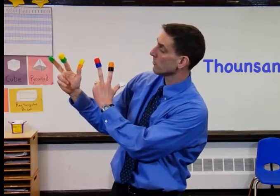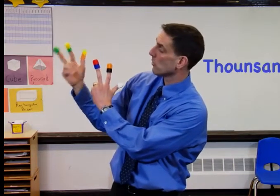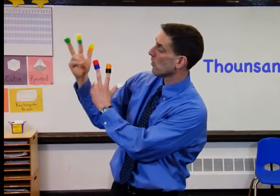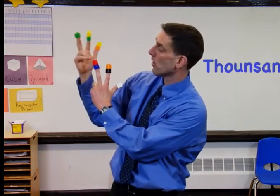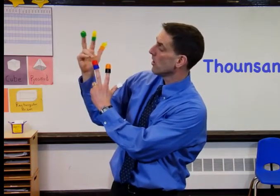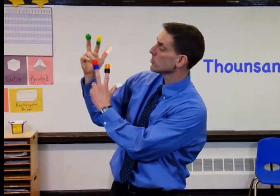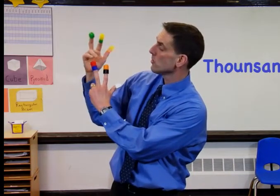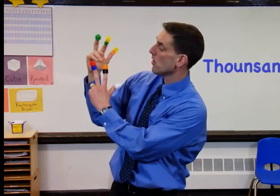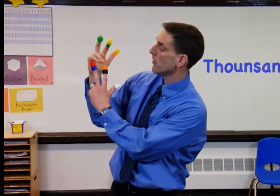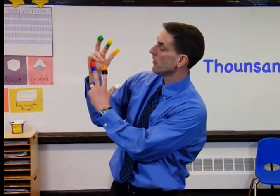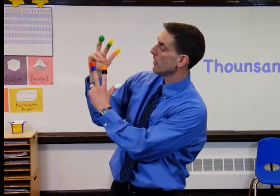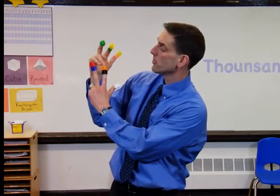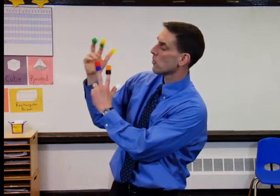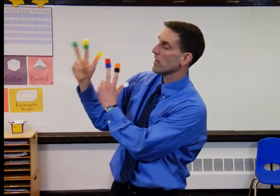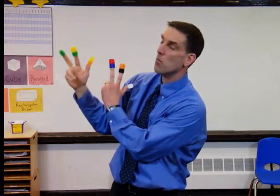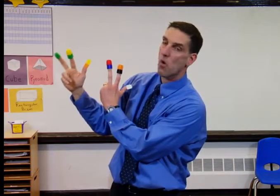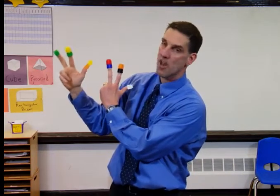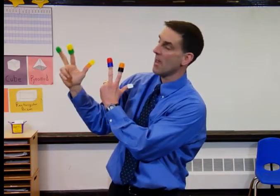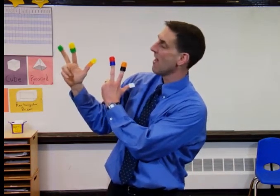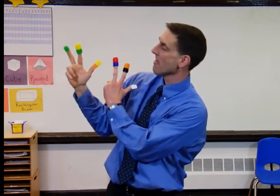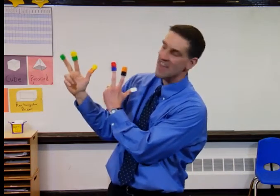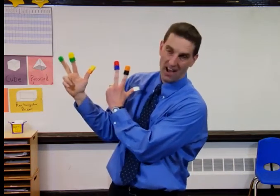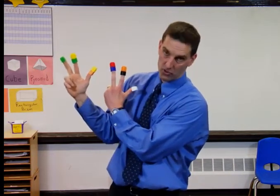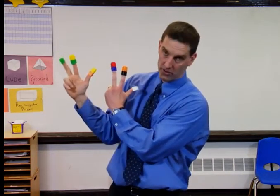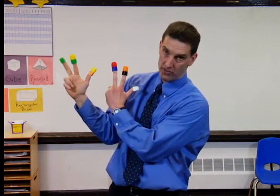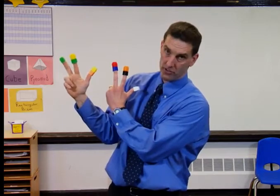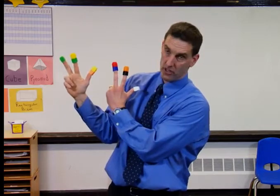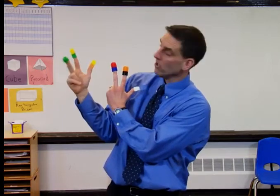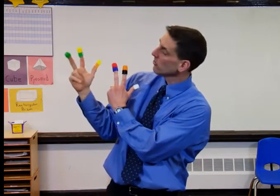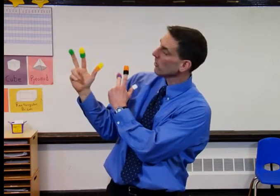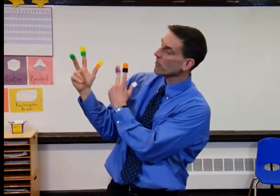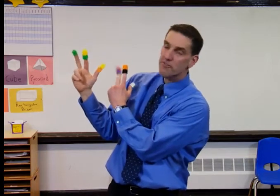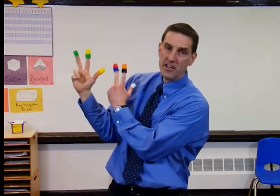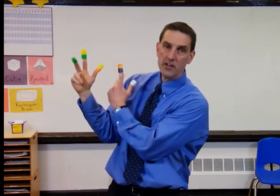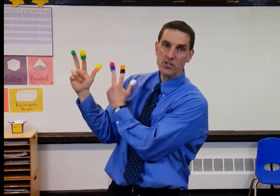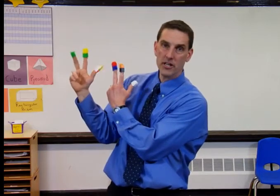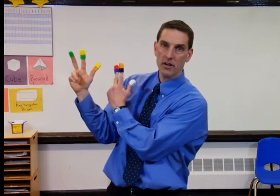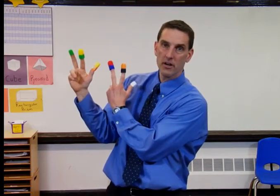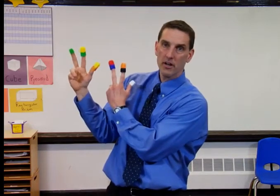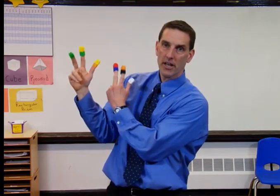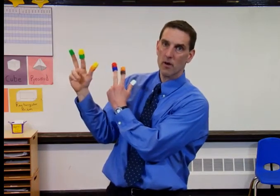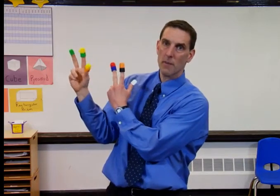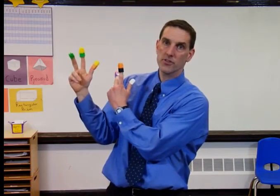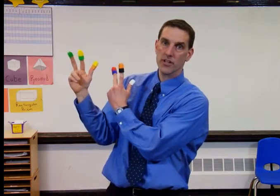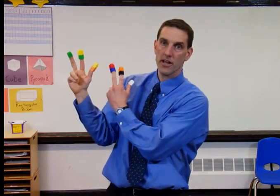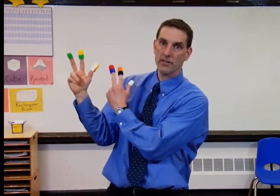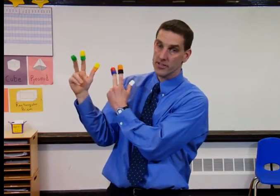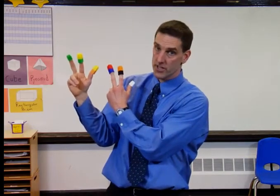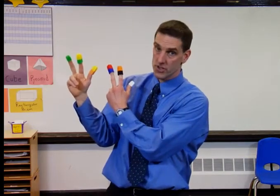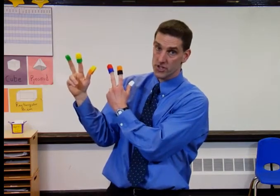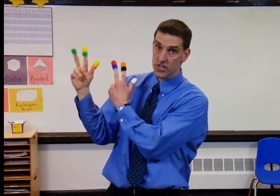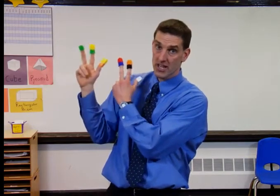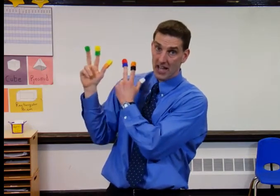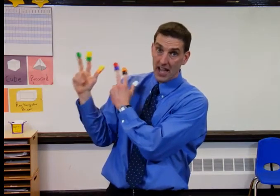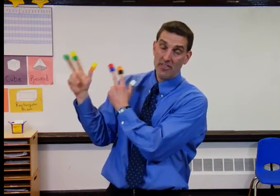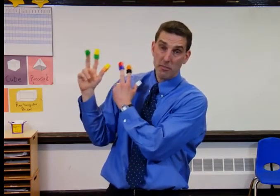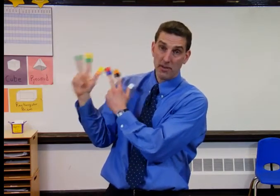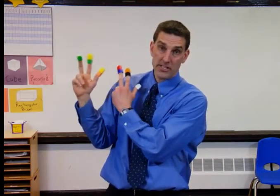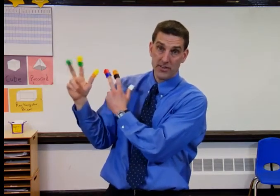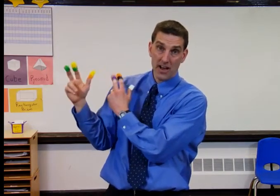or 221 thousandths. So the fingers here can represent the digits and the place values